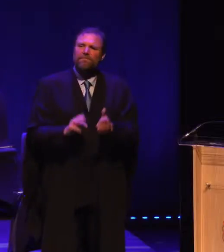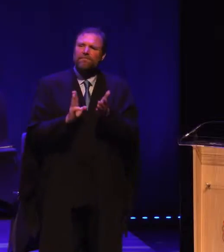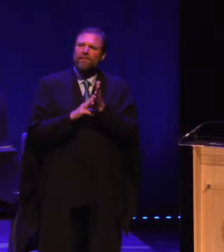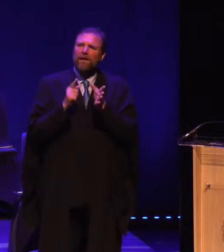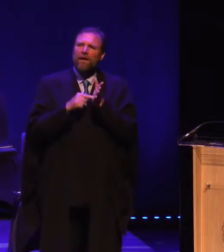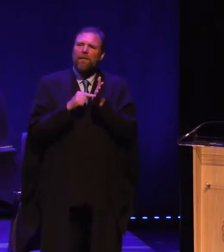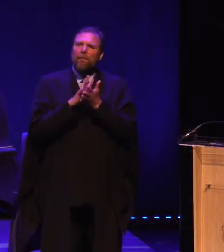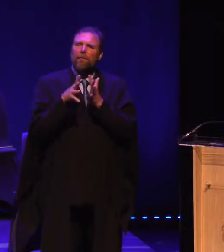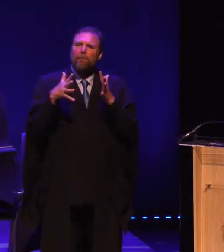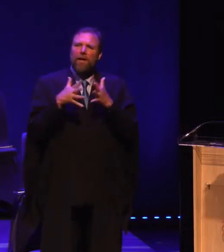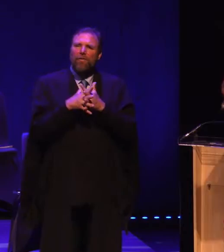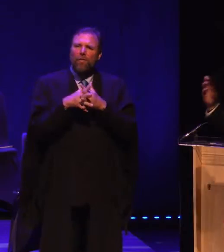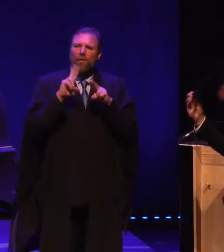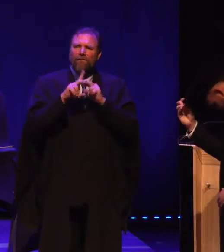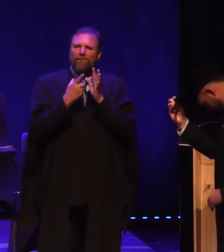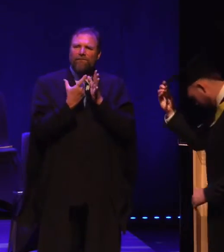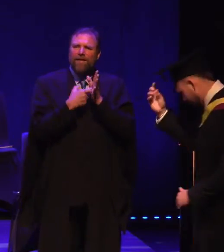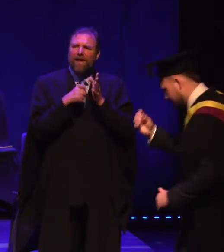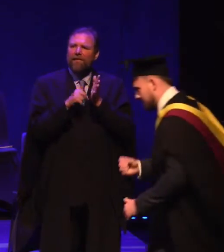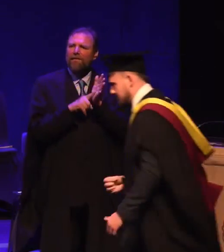Matthew Faircloth.